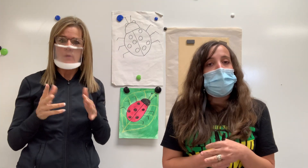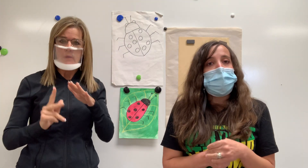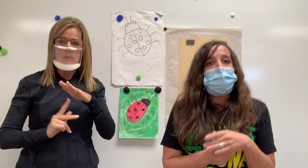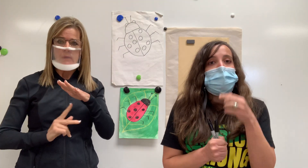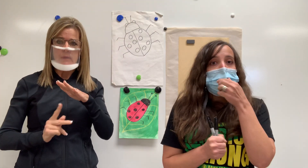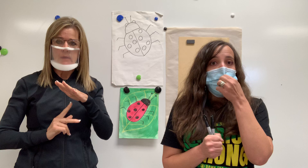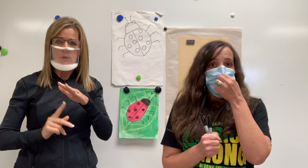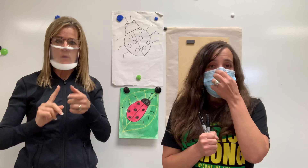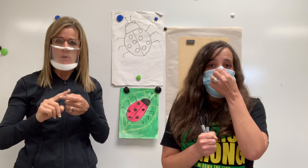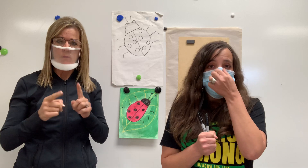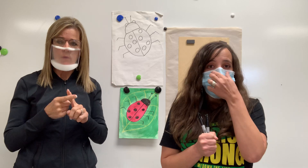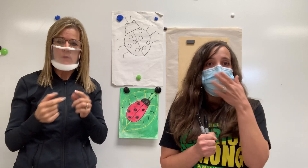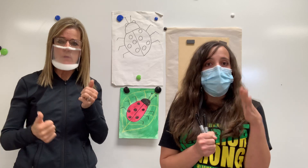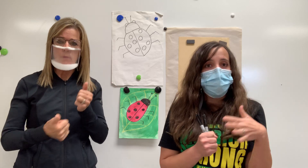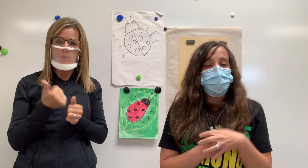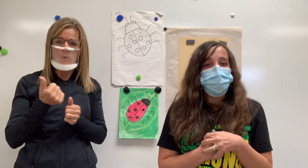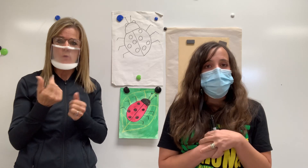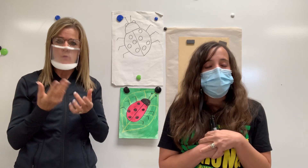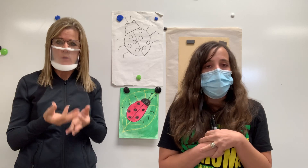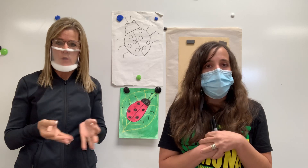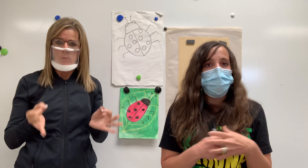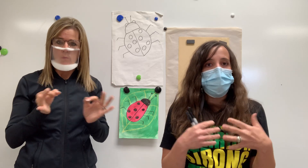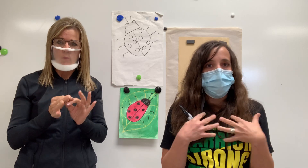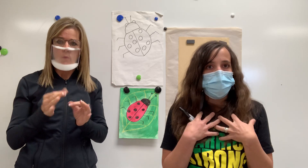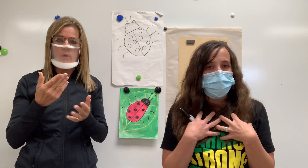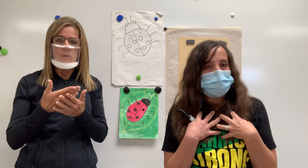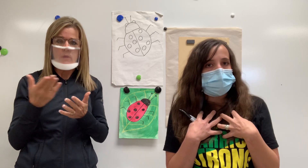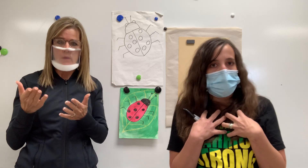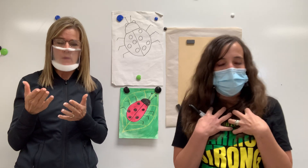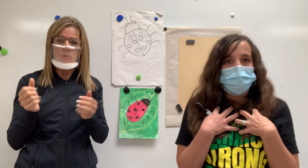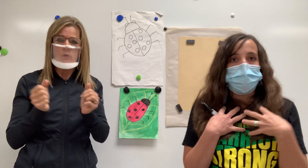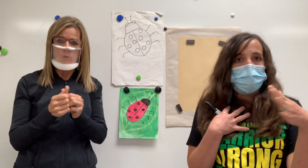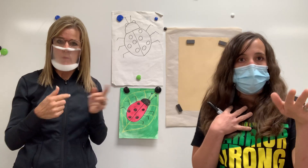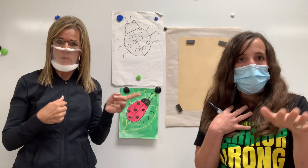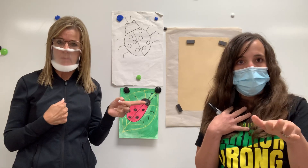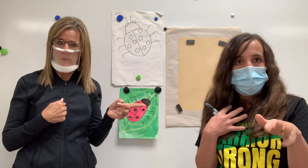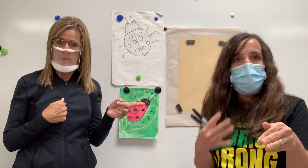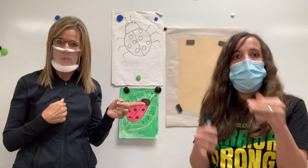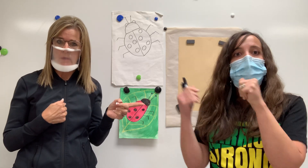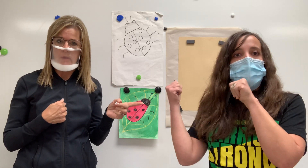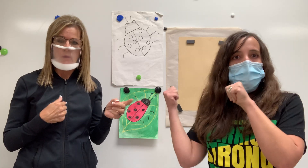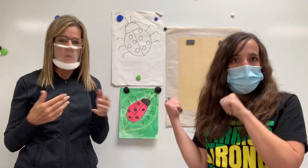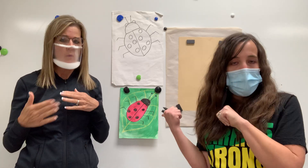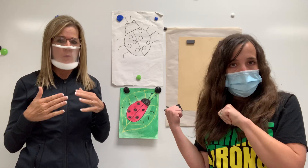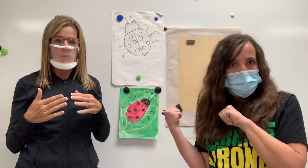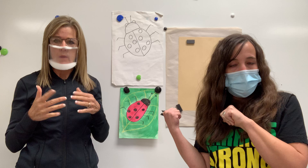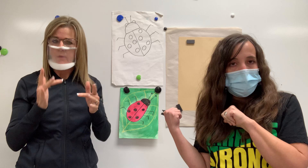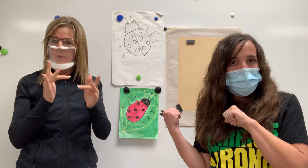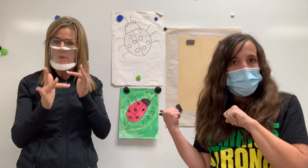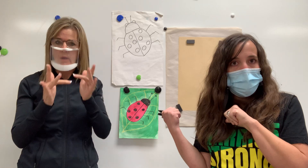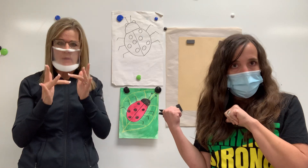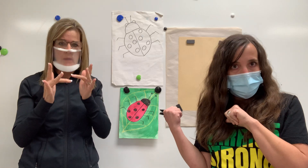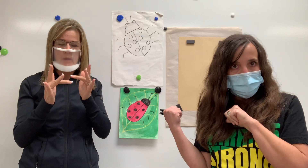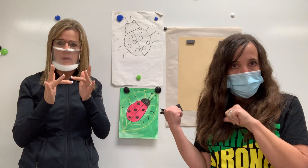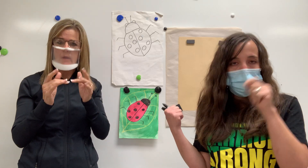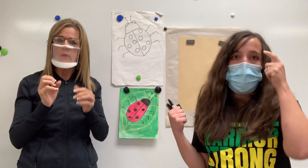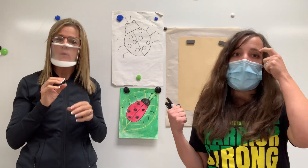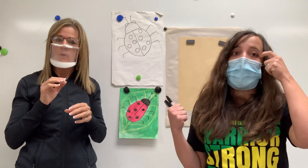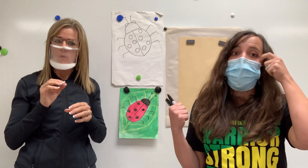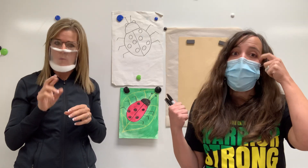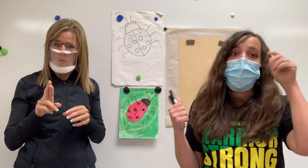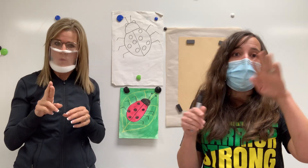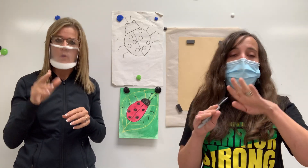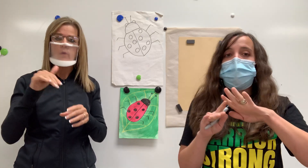kindergarten friends. The most important thing I want you to remember when you're with Mrs. Adams, whether online or at school in my art